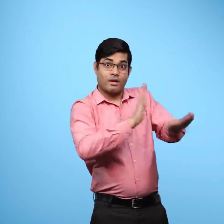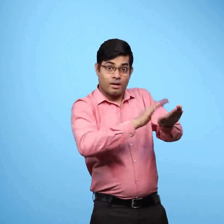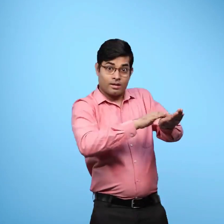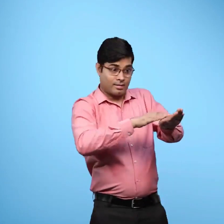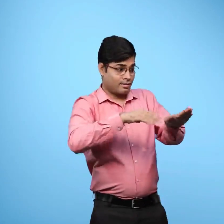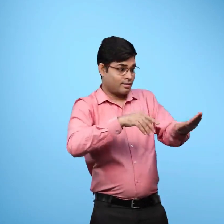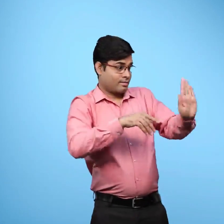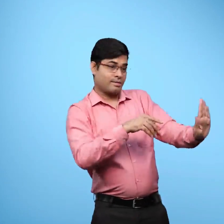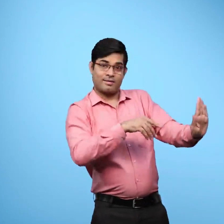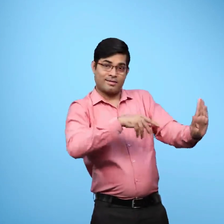heel touching the ground